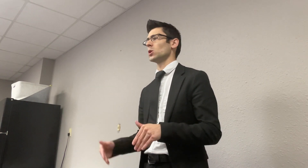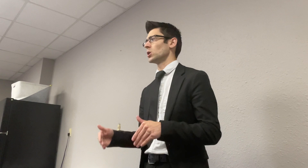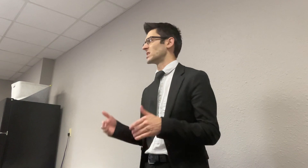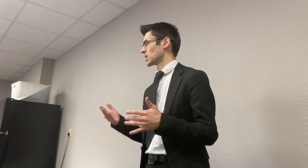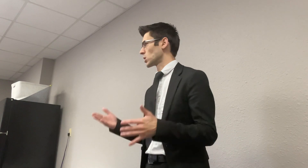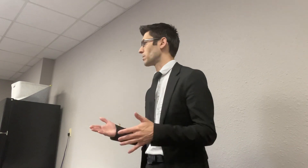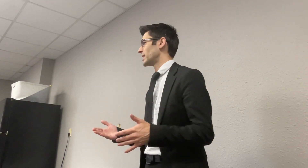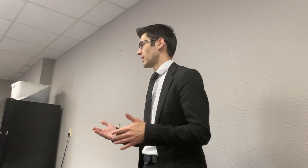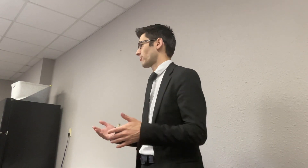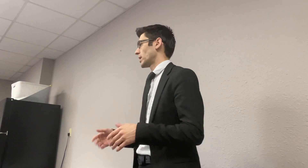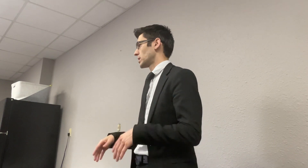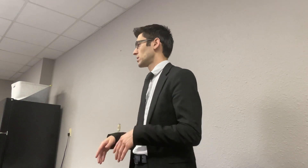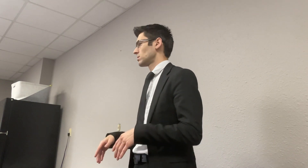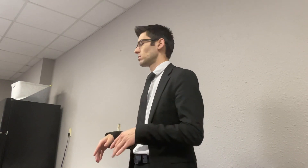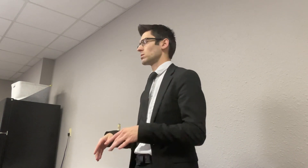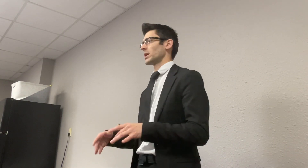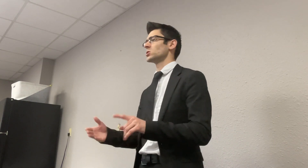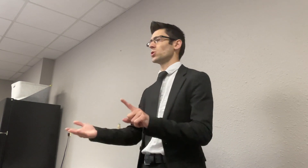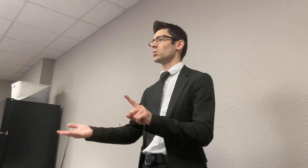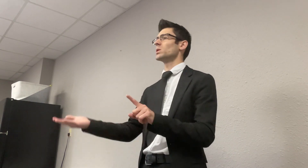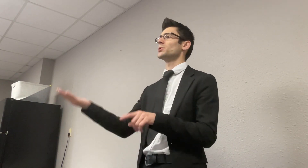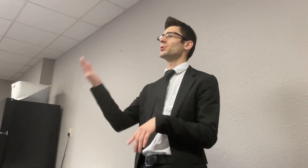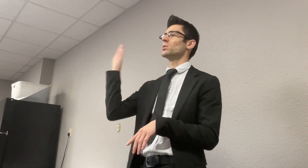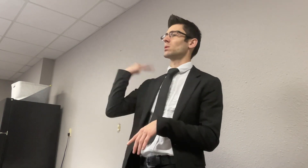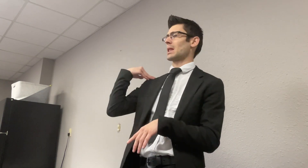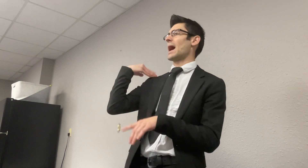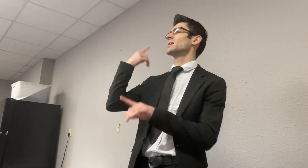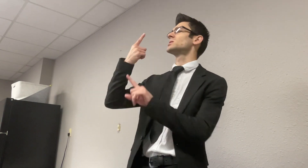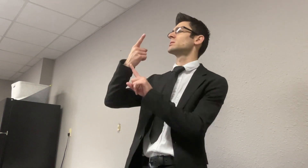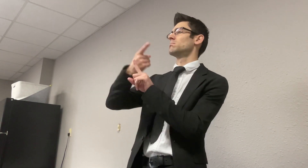it's a little bit different. Okay, so you will do last month